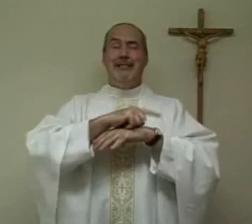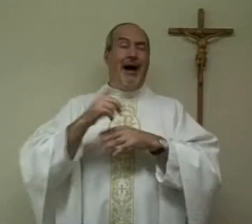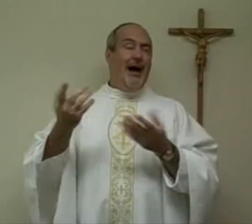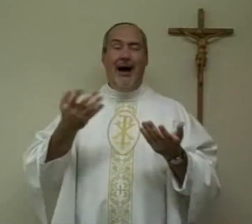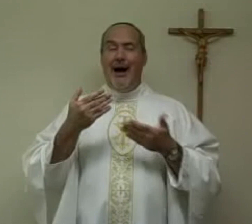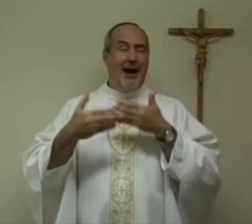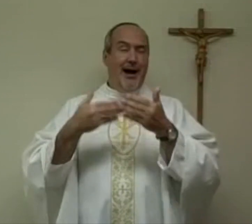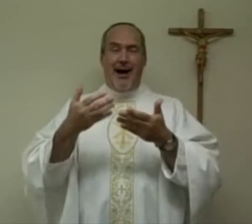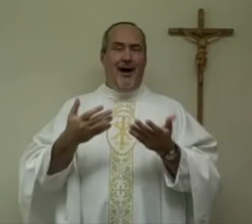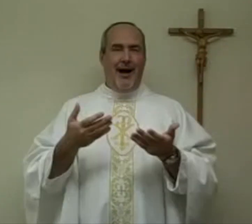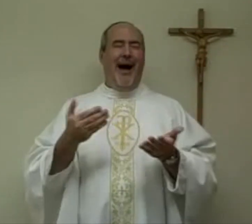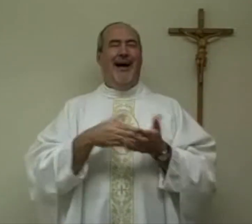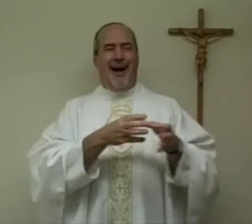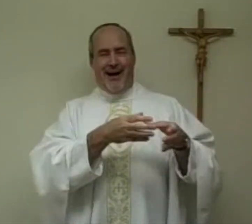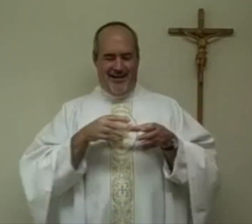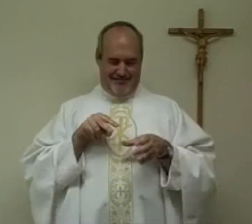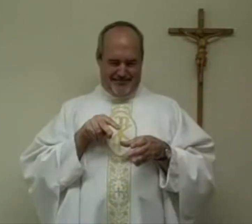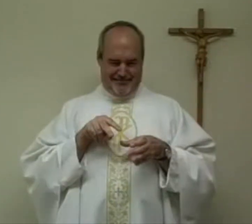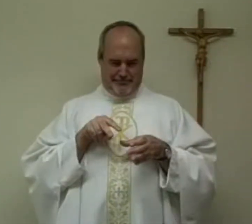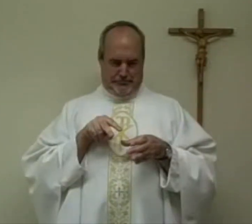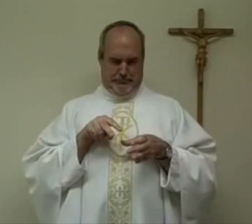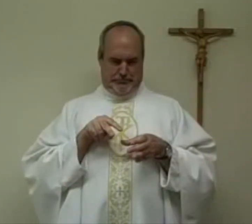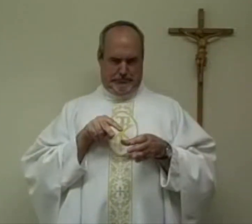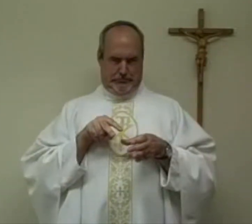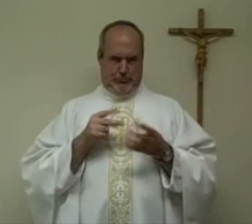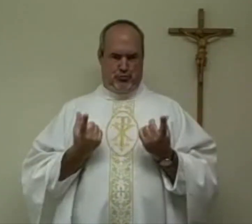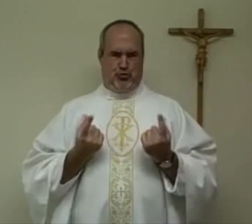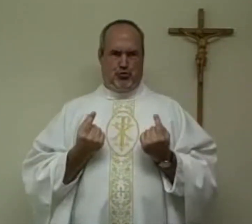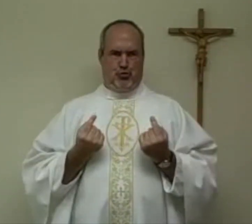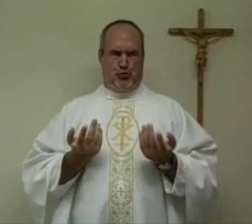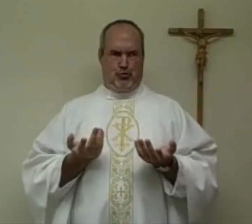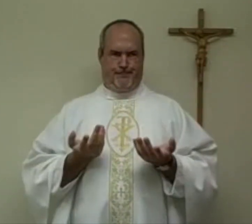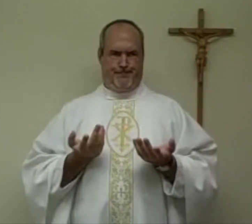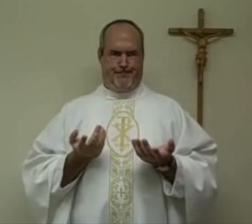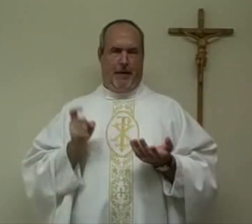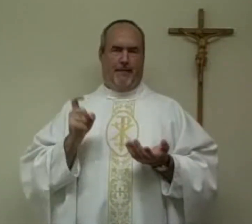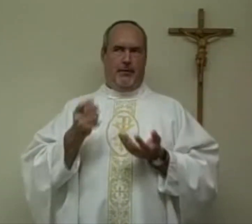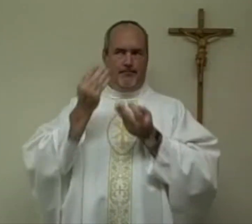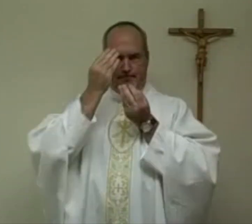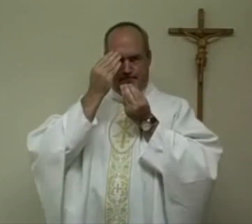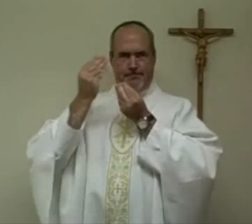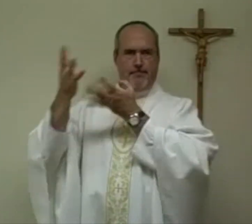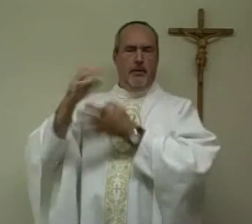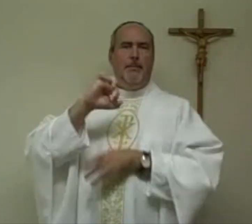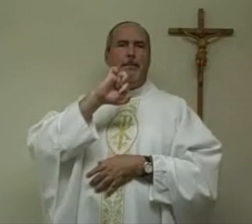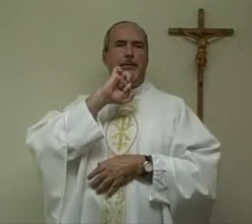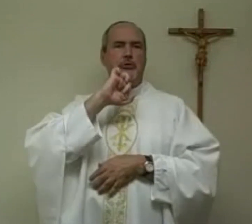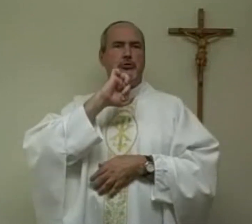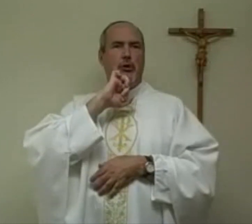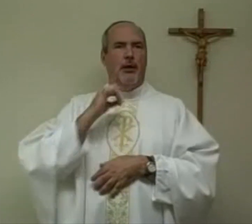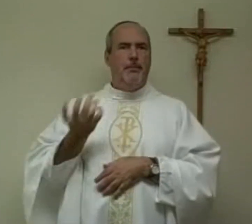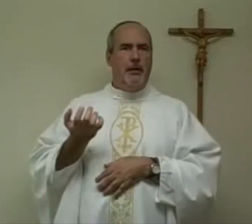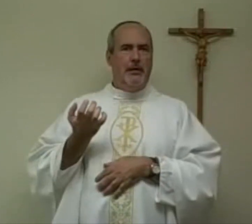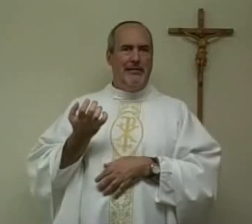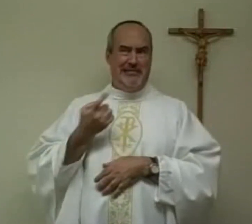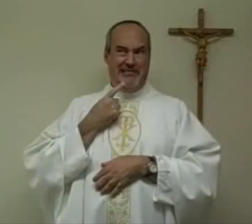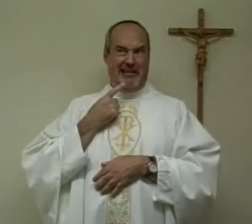dissolves. So a few days went by, and again he took it out, and it was the same. So he thought, I better let the bishop